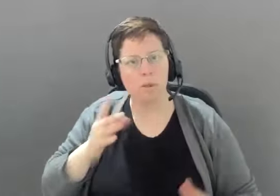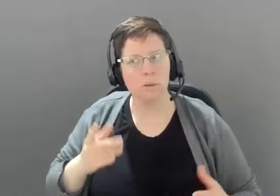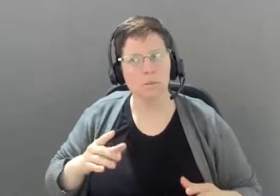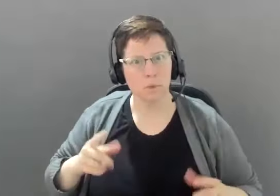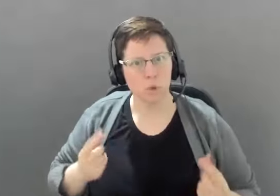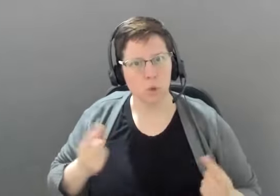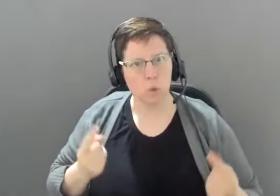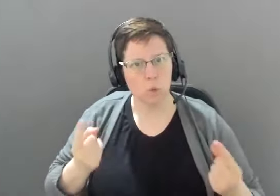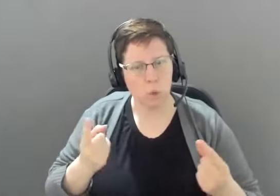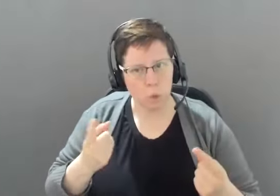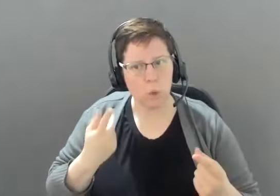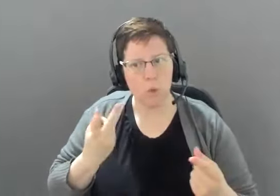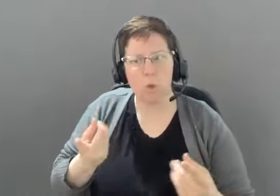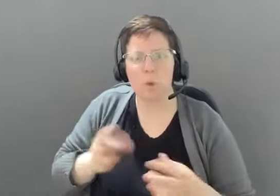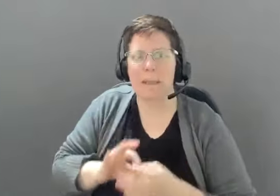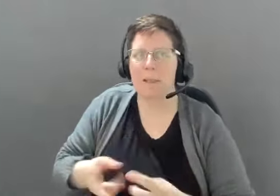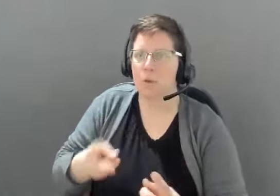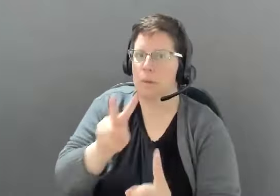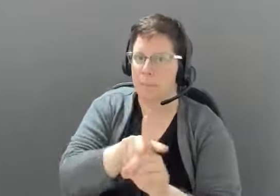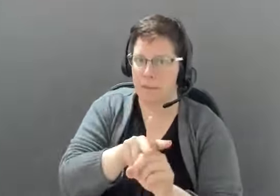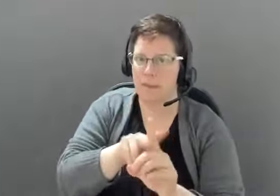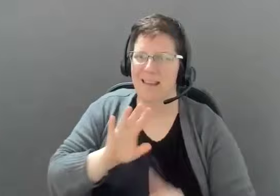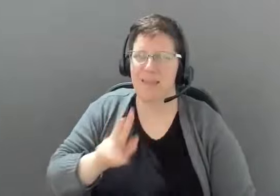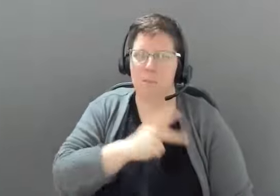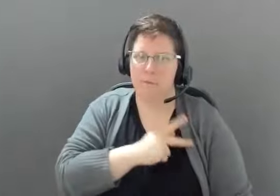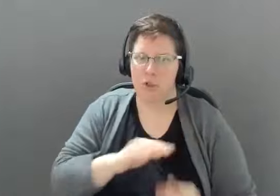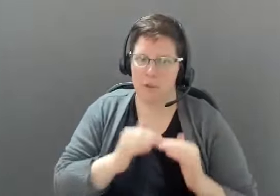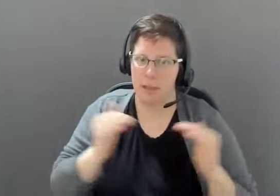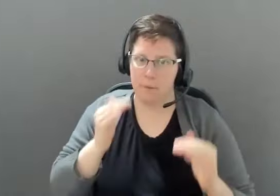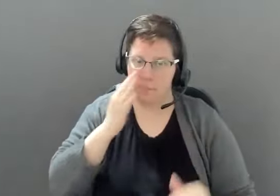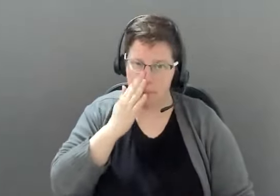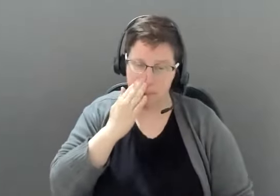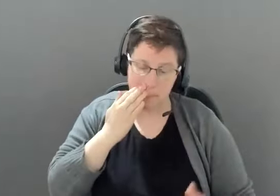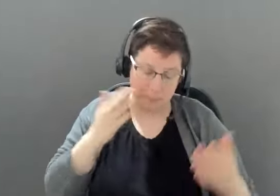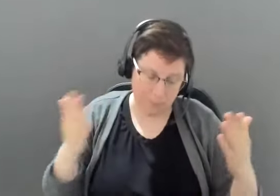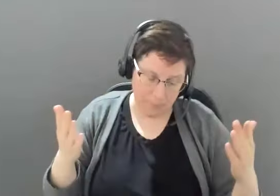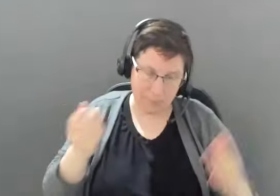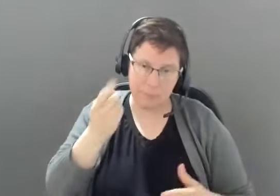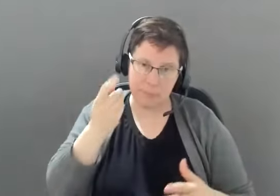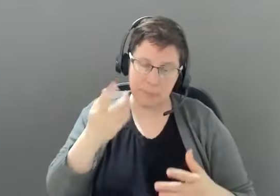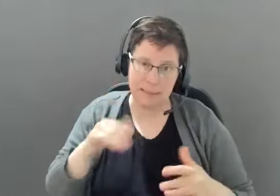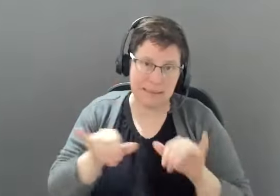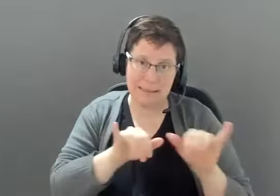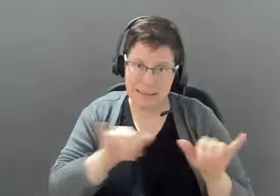that important momentum that needs to happen at the provincial and territorial level. But there's no standard, unfortunately.